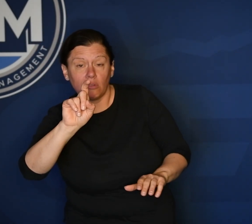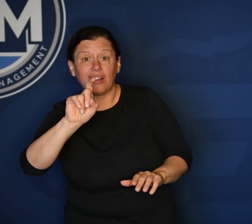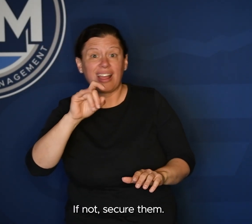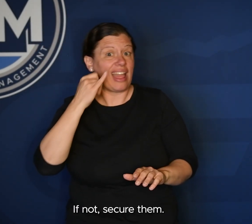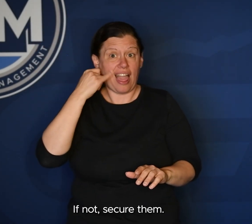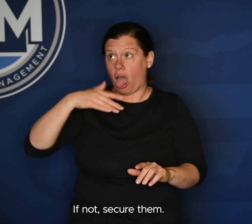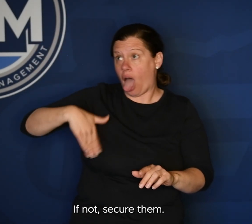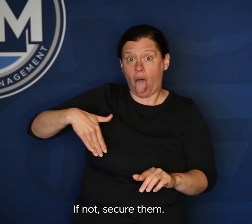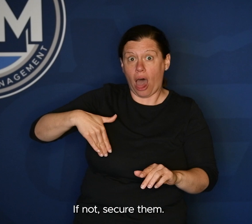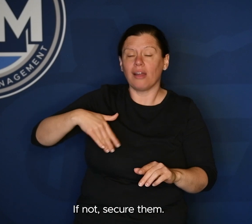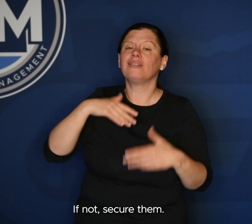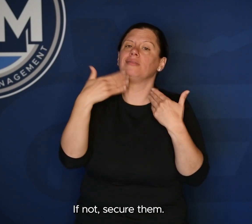If not, secure them.